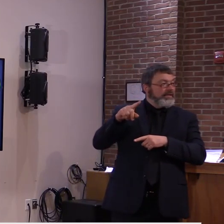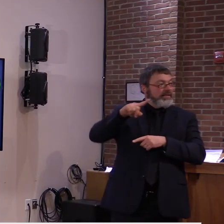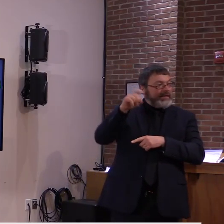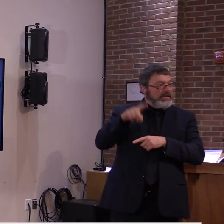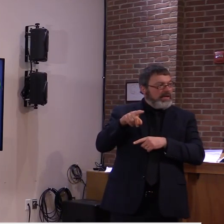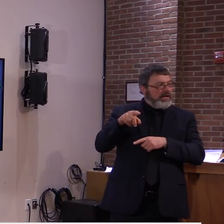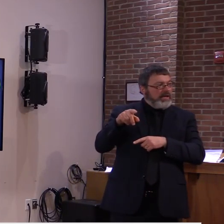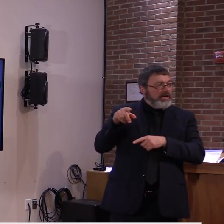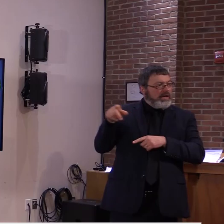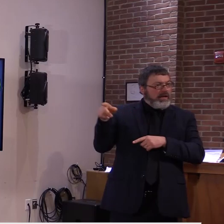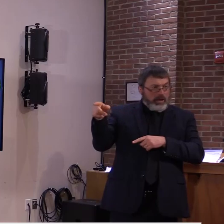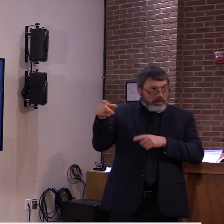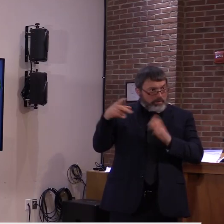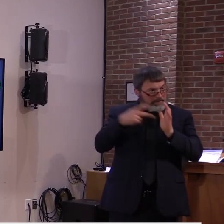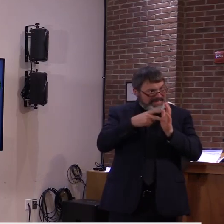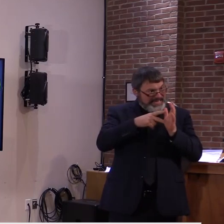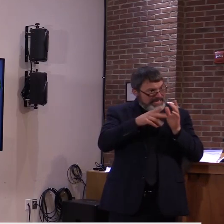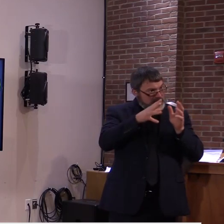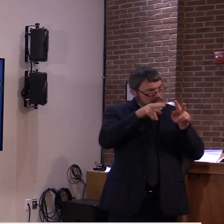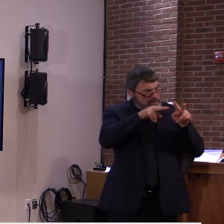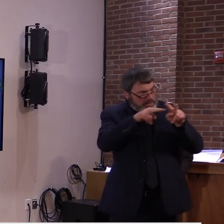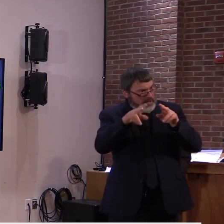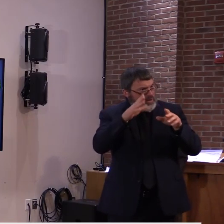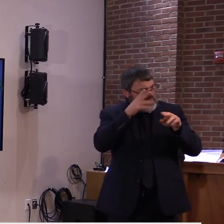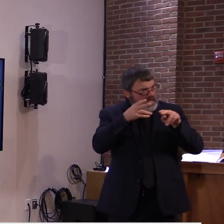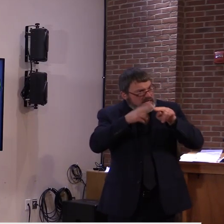and give you more information based on what we're seeing.